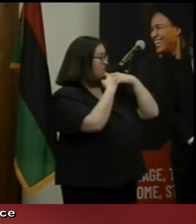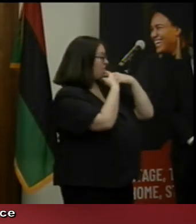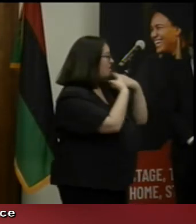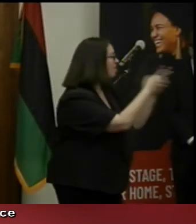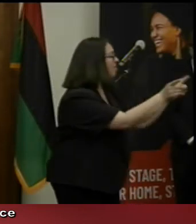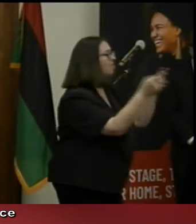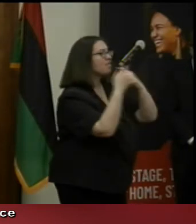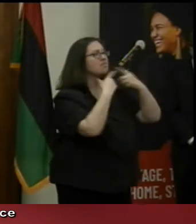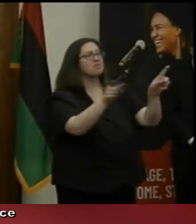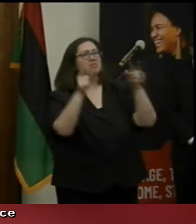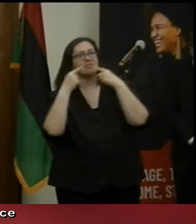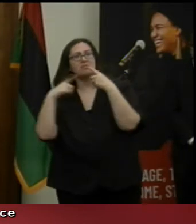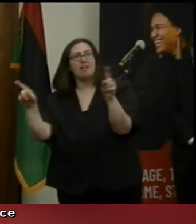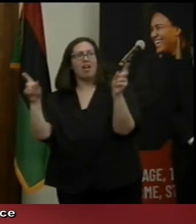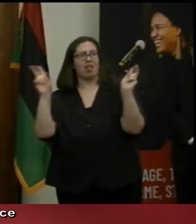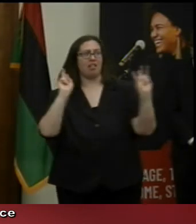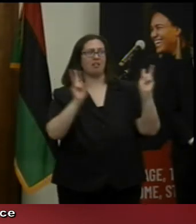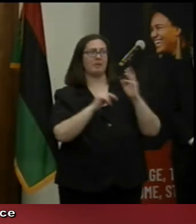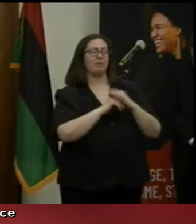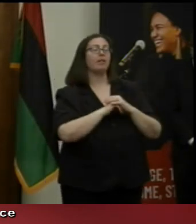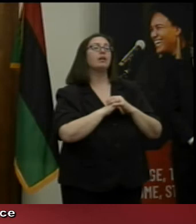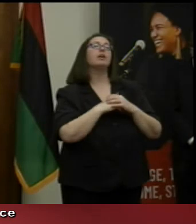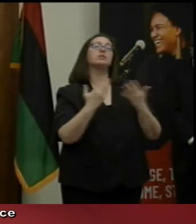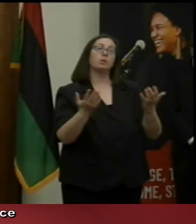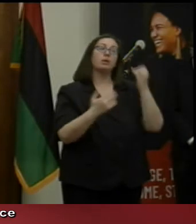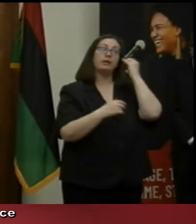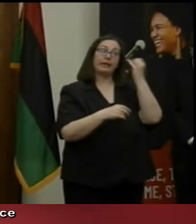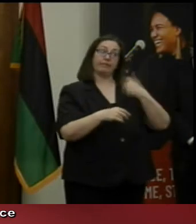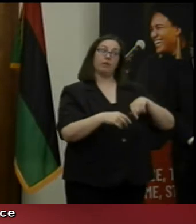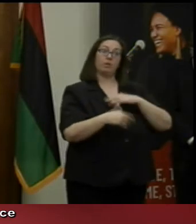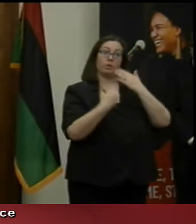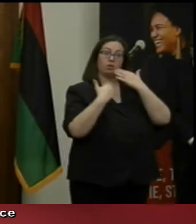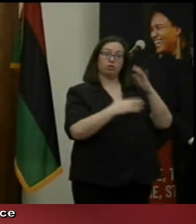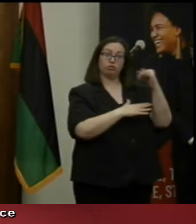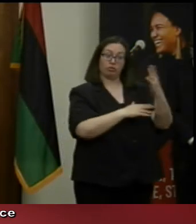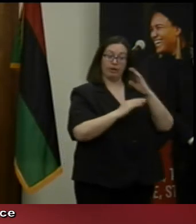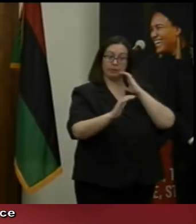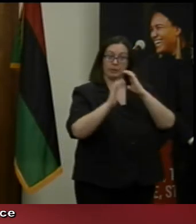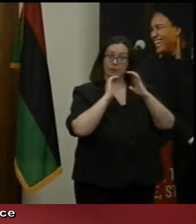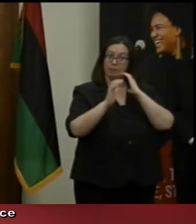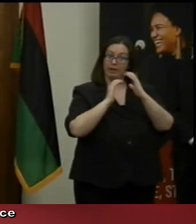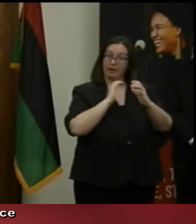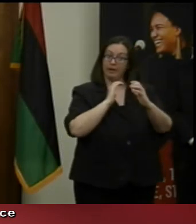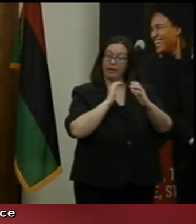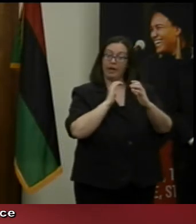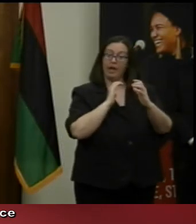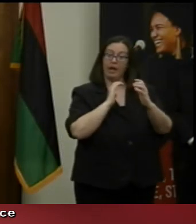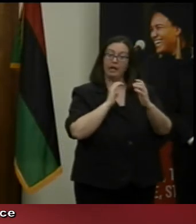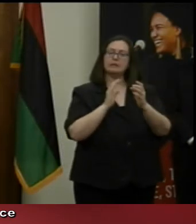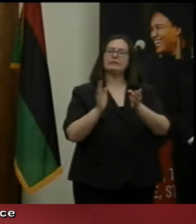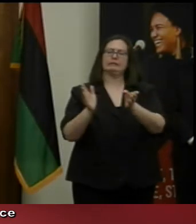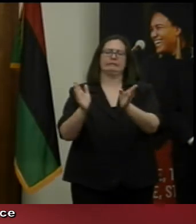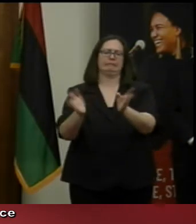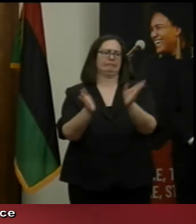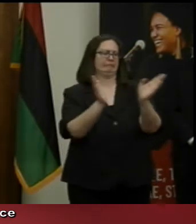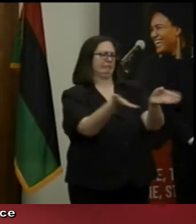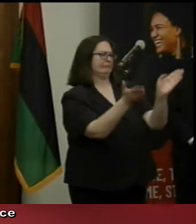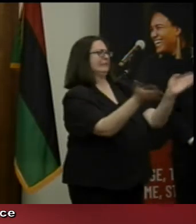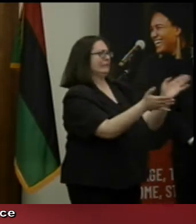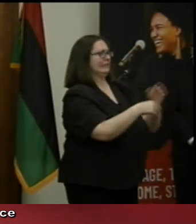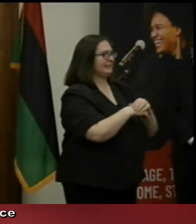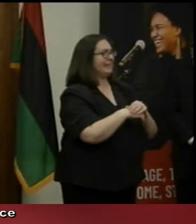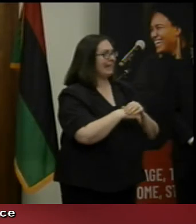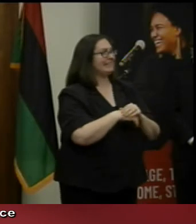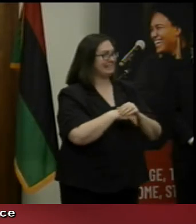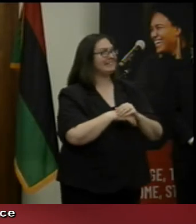most important thing. And so if we do a good job of communicating that, of persuading folks that it's really necessary